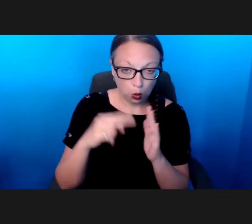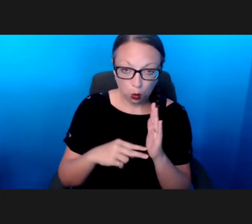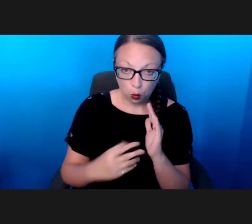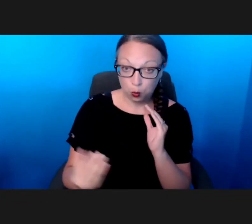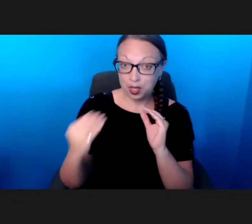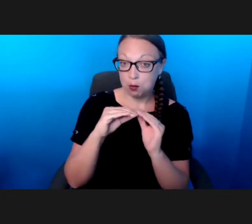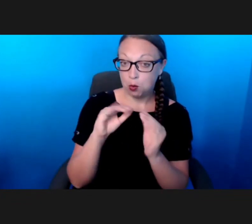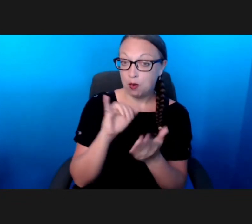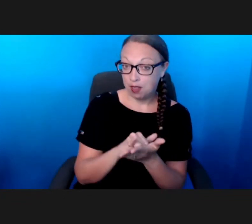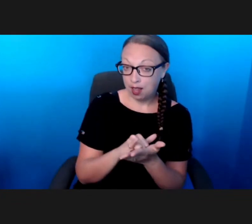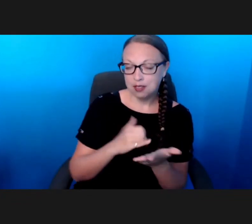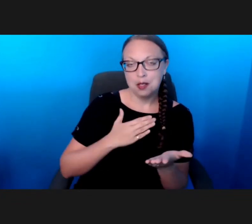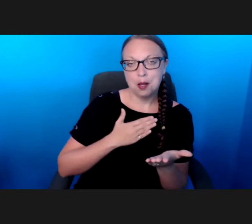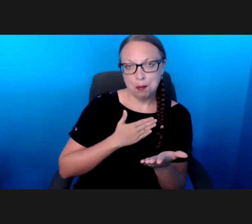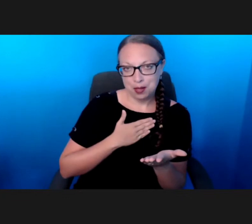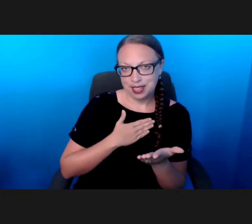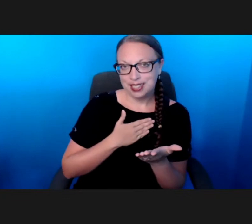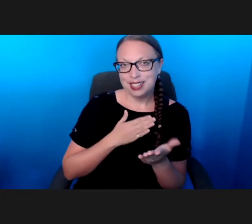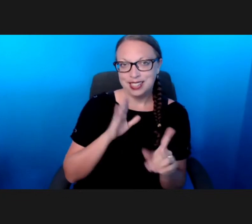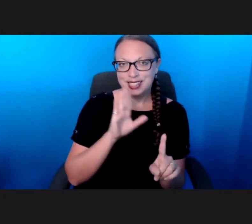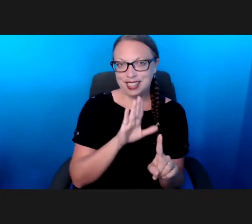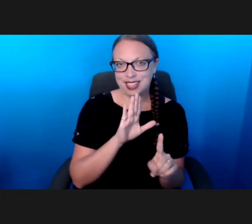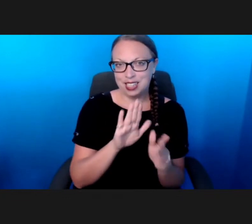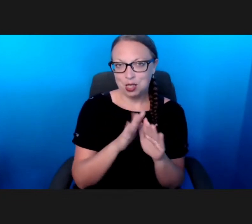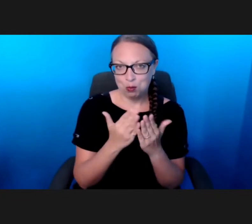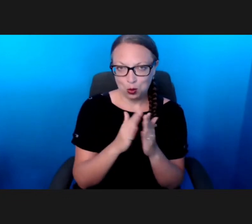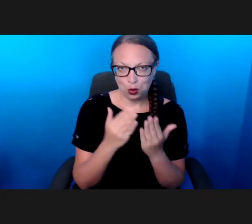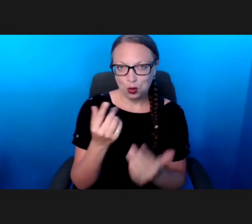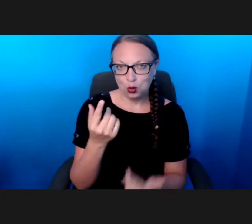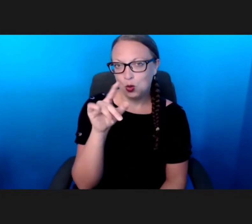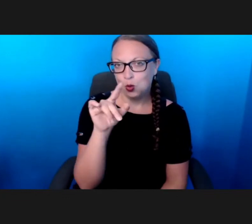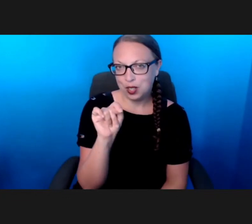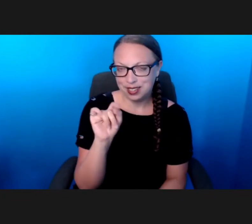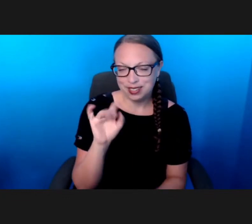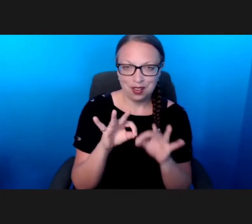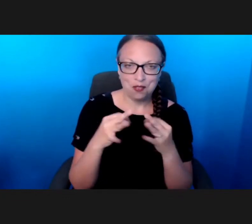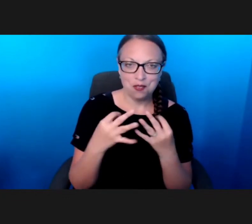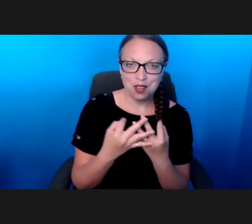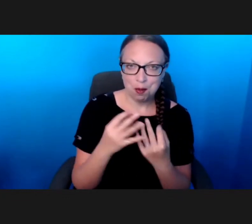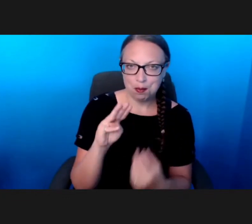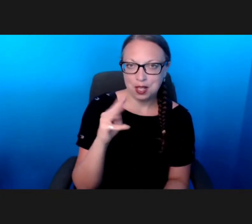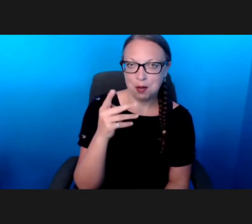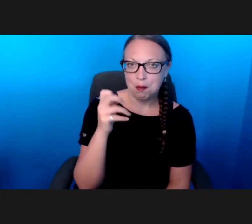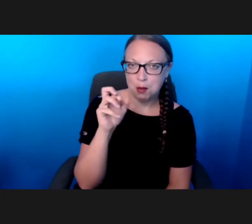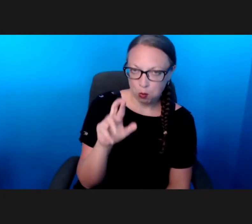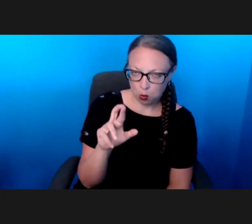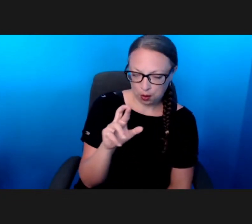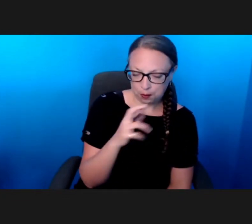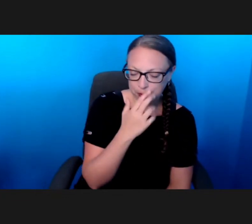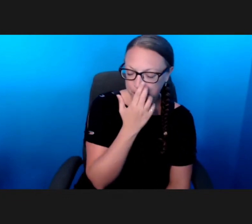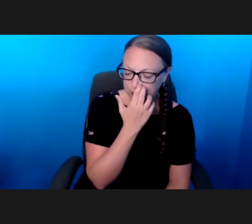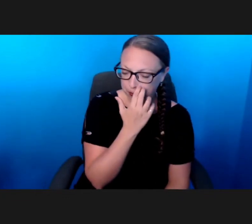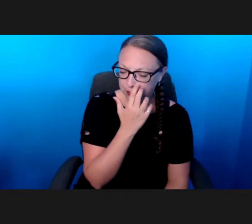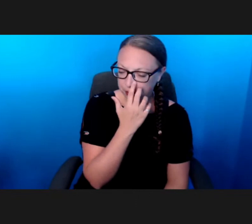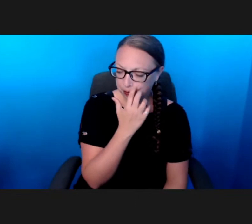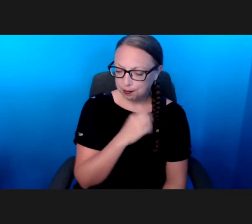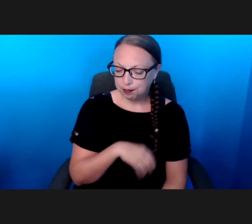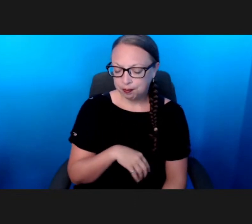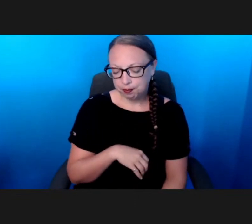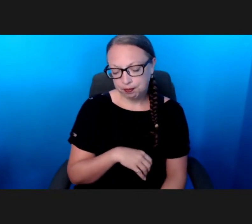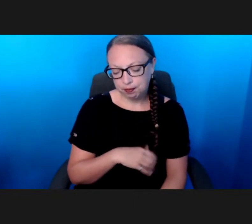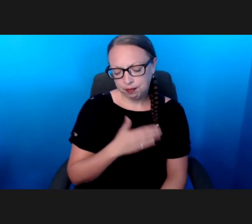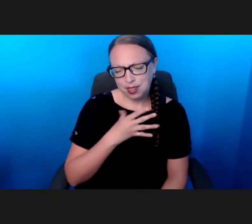see Jeff's book, Grit, A Family Memoir. On adversity and triumph. And yes, my dad in